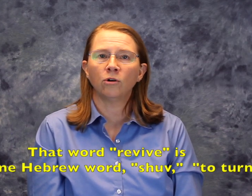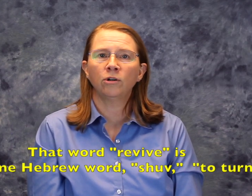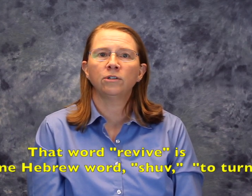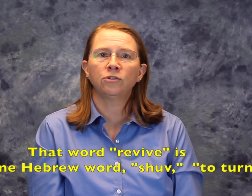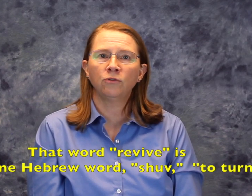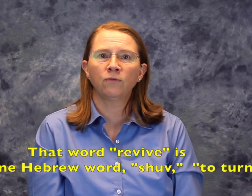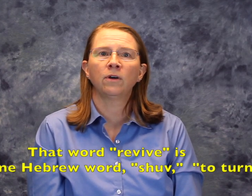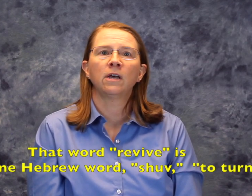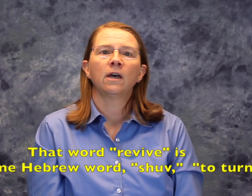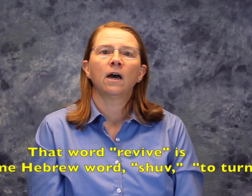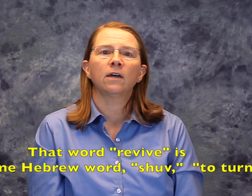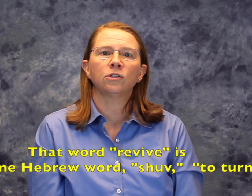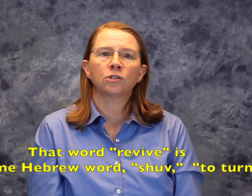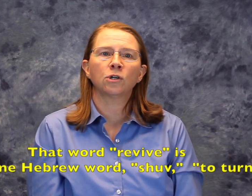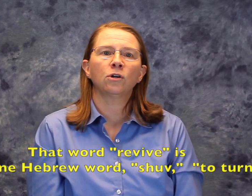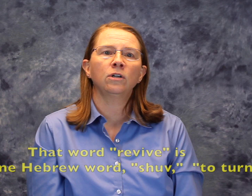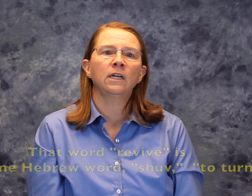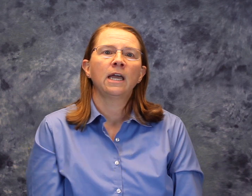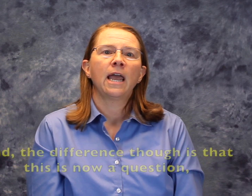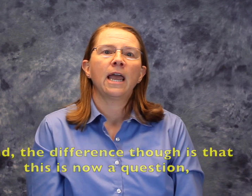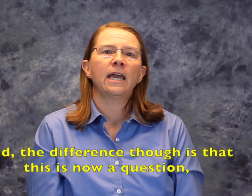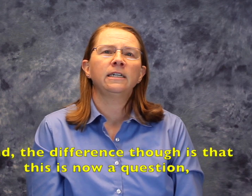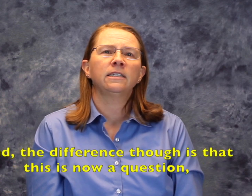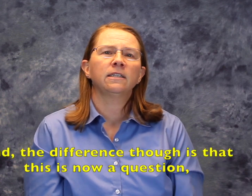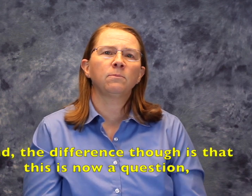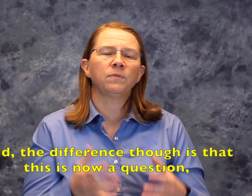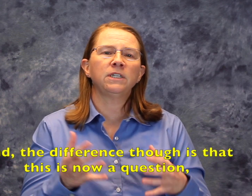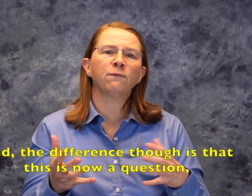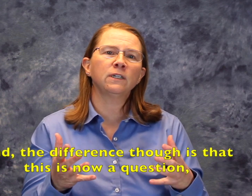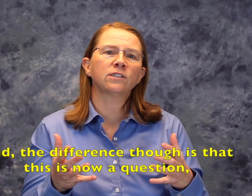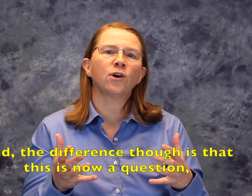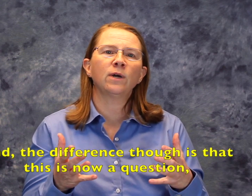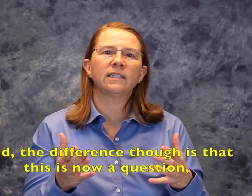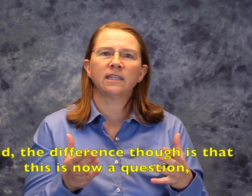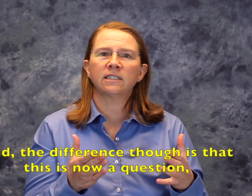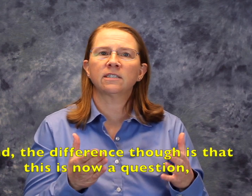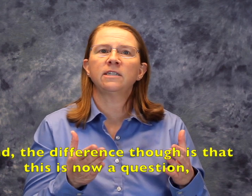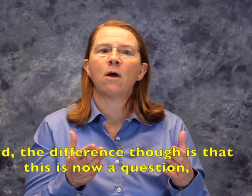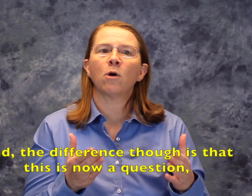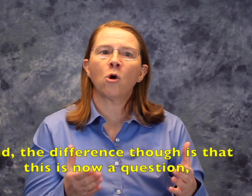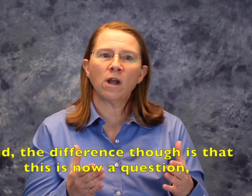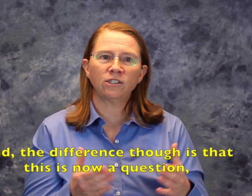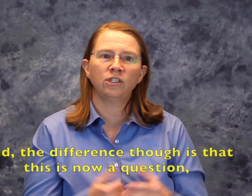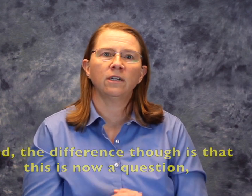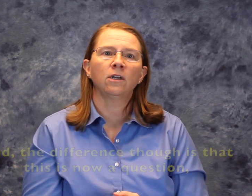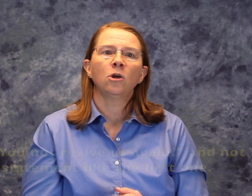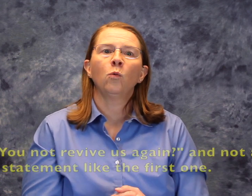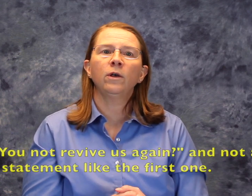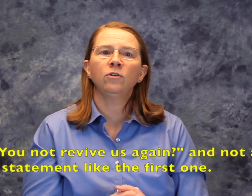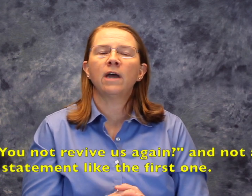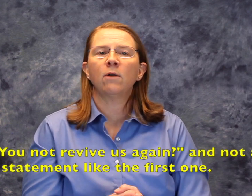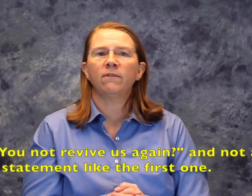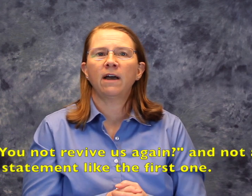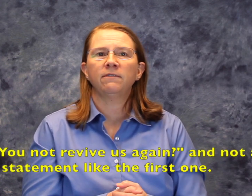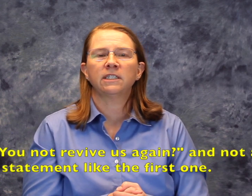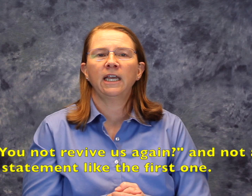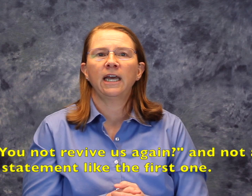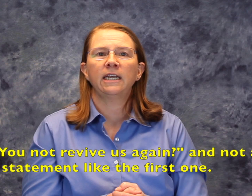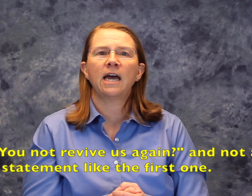word, shuf, to turn. And the difference, though, is that this is now a question. Will you not revive us again? And not